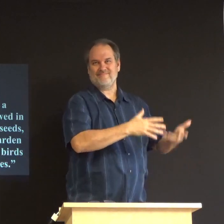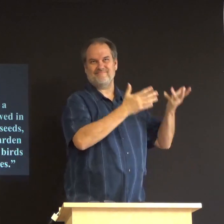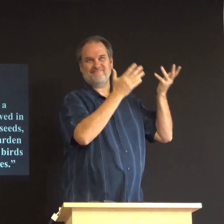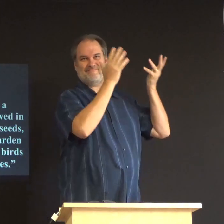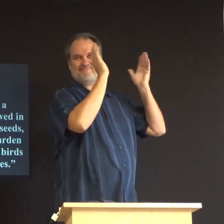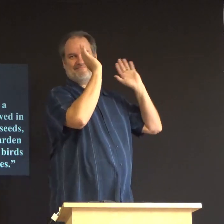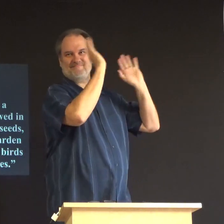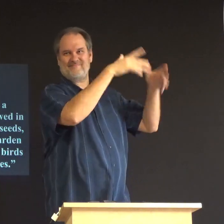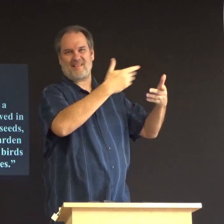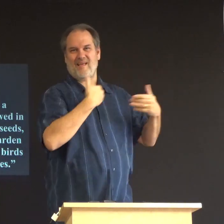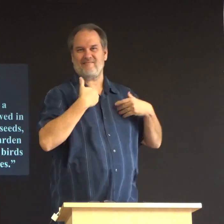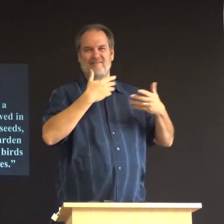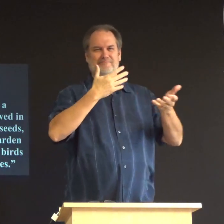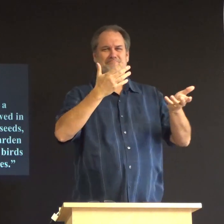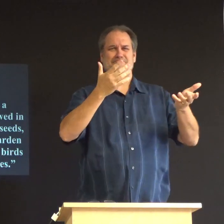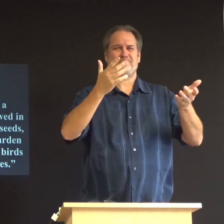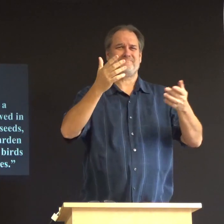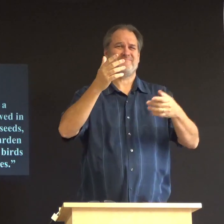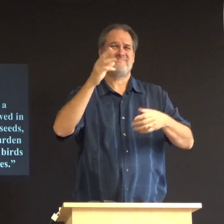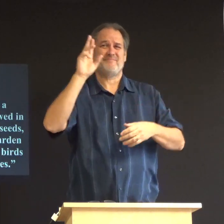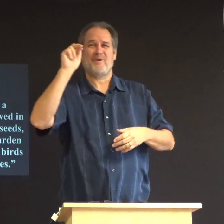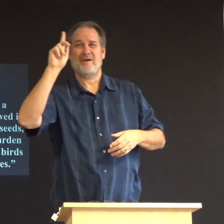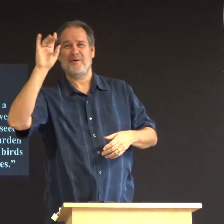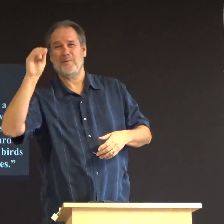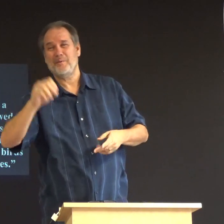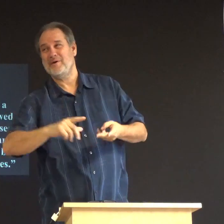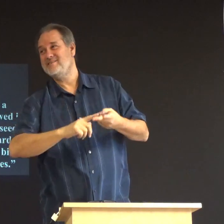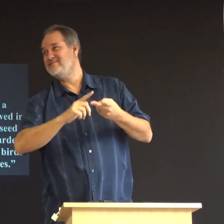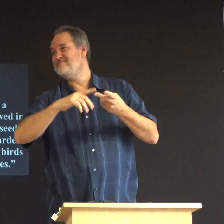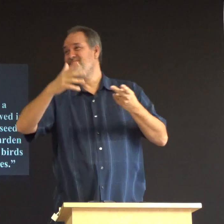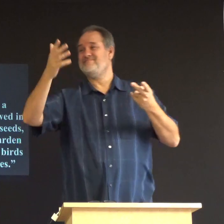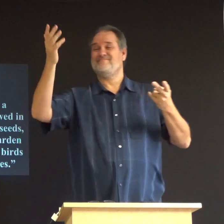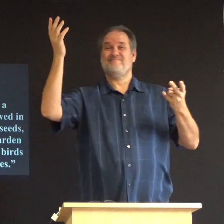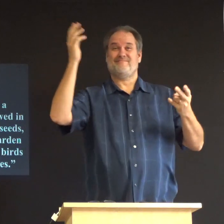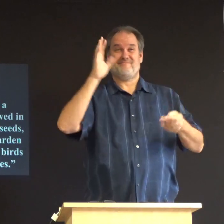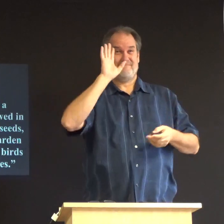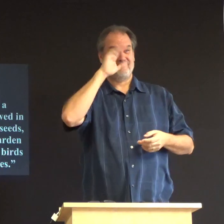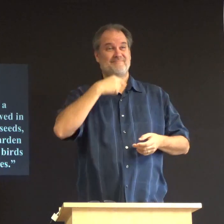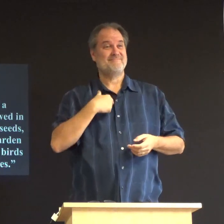have plenty of opportunity to go to church. You know, they have radio, they have,